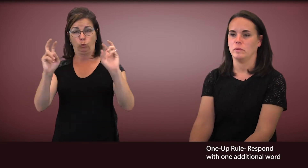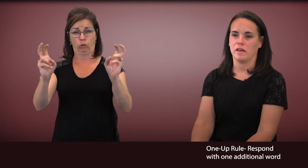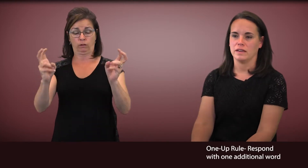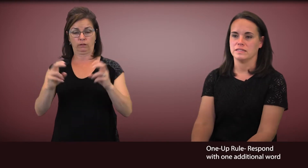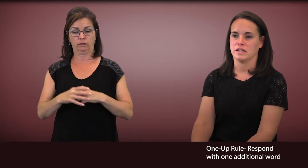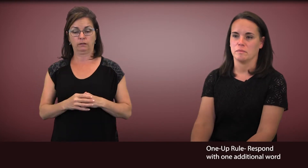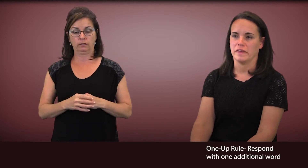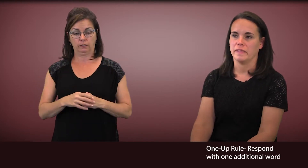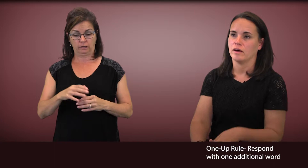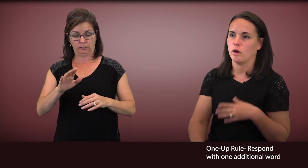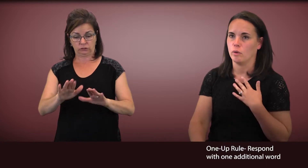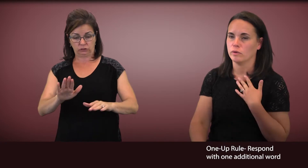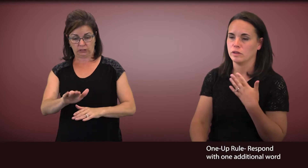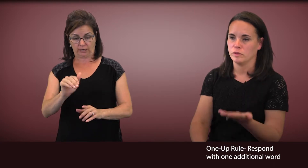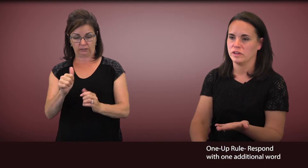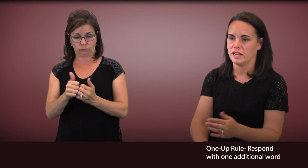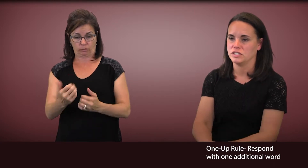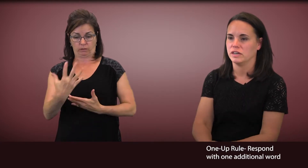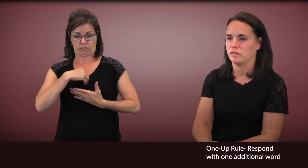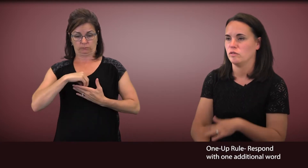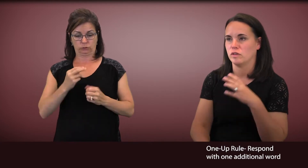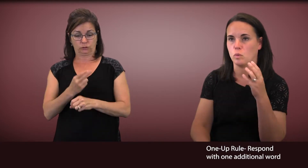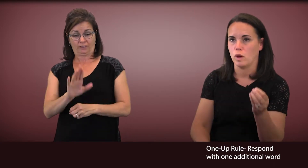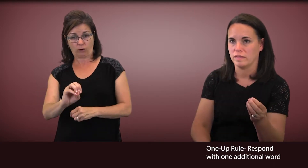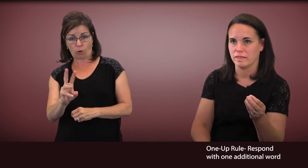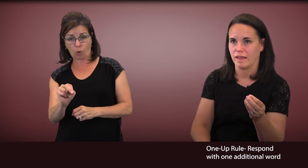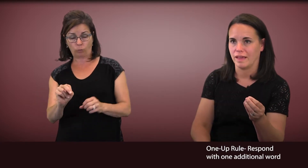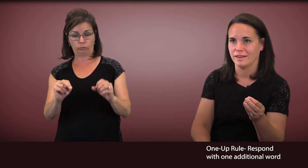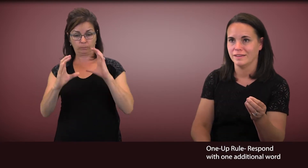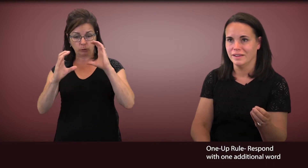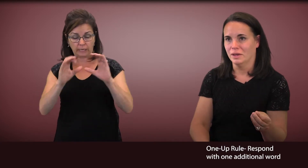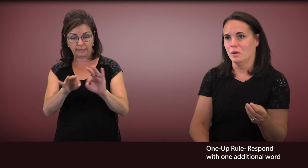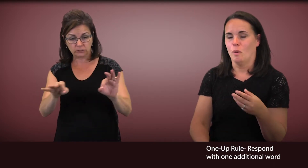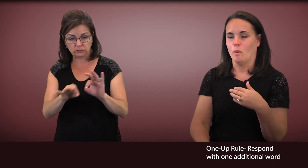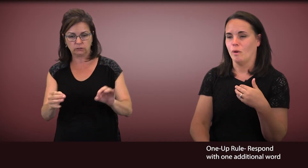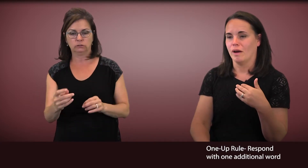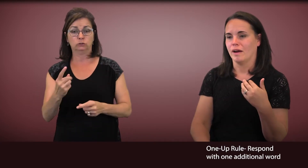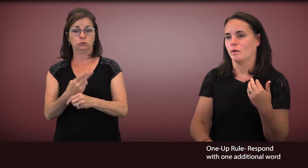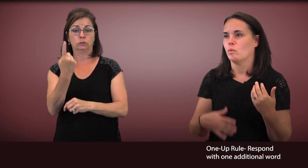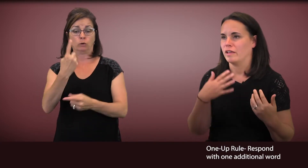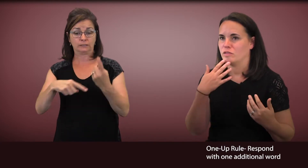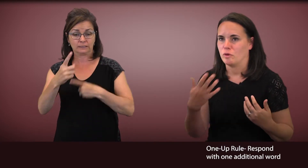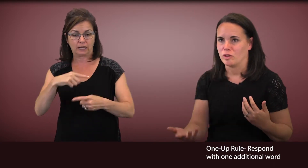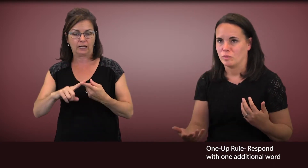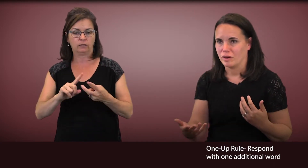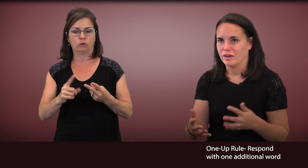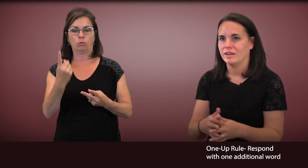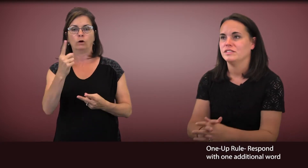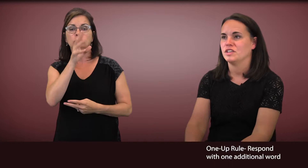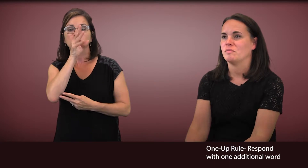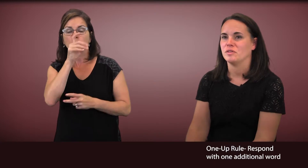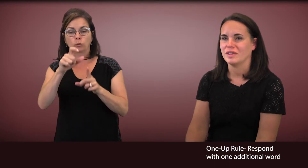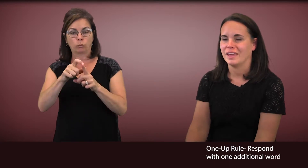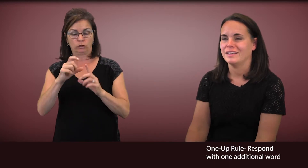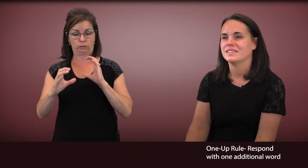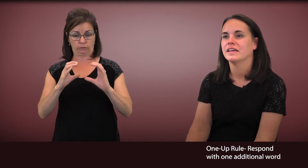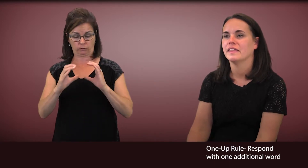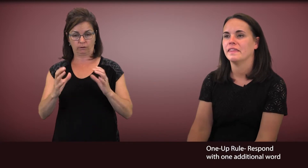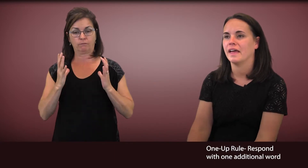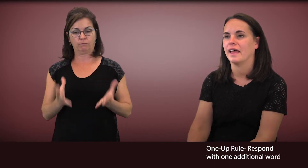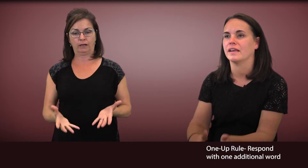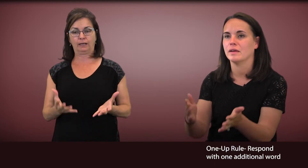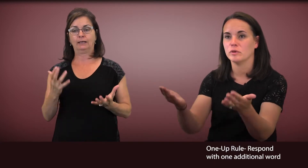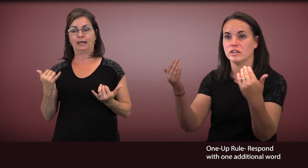the child with autism in their own communication is using one sign or one spoken word to